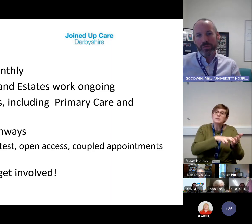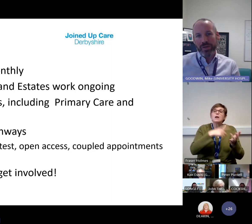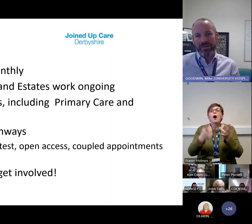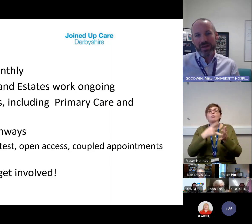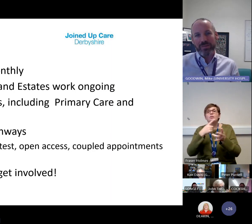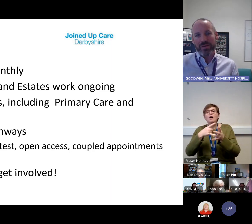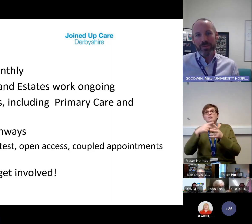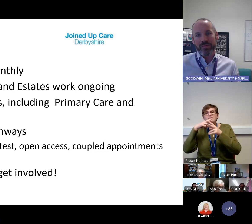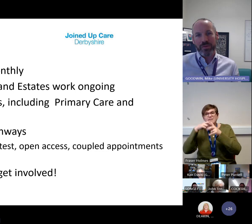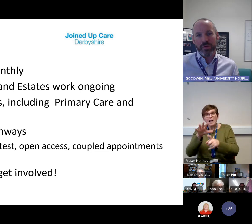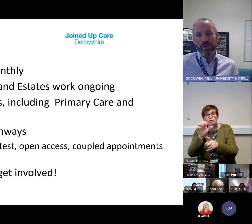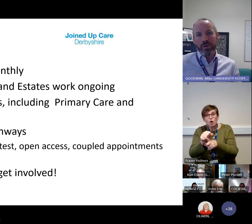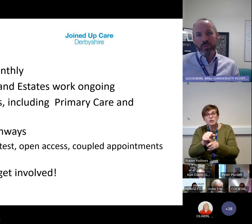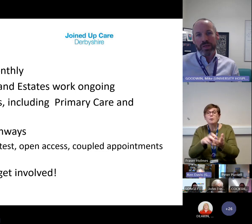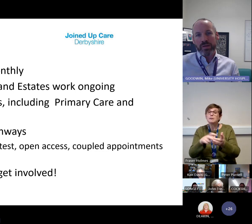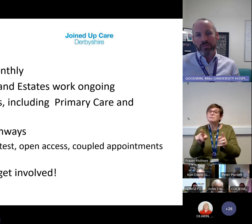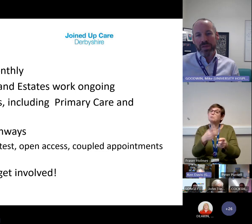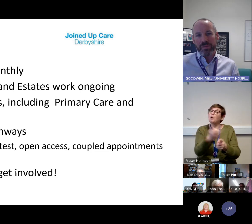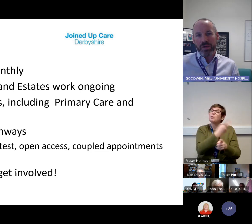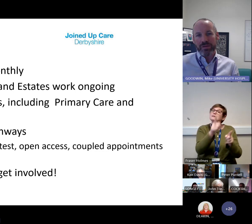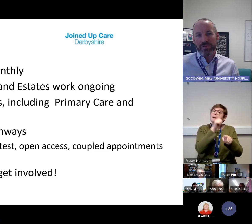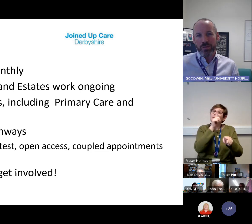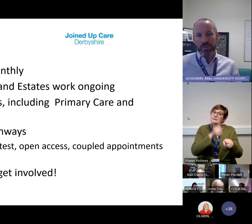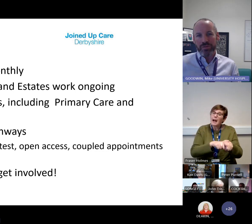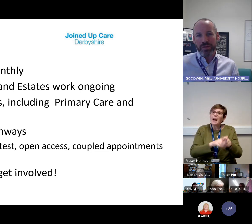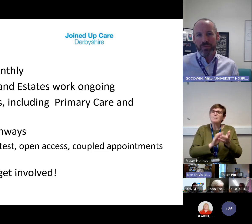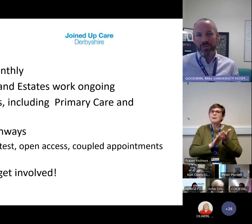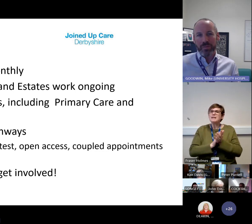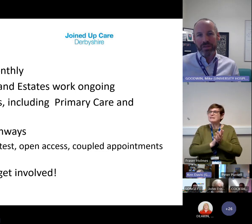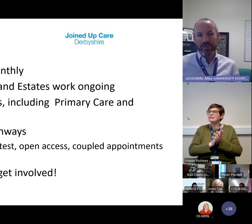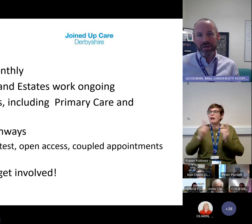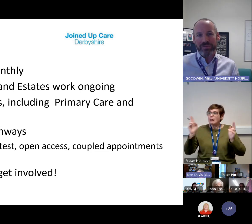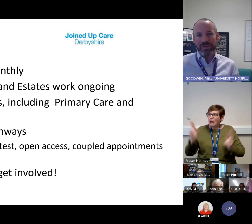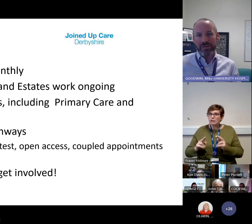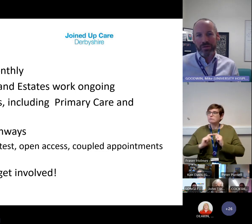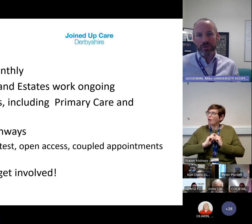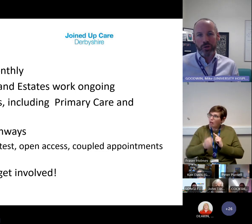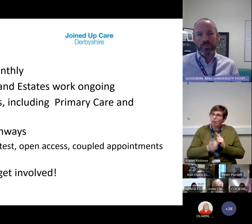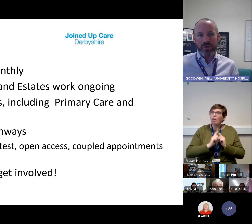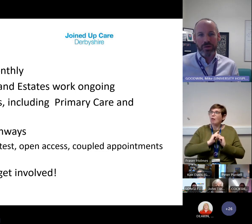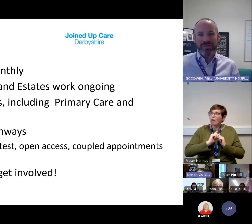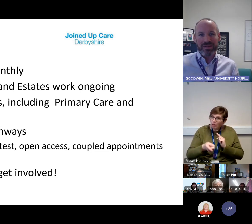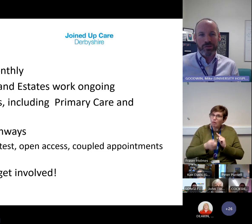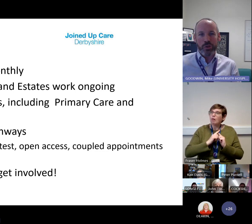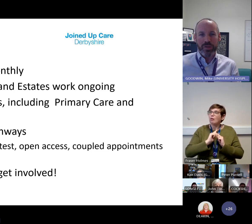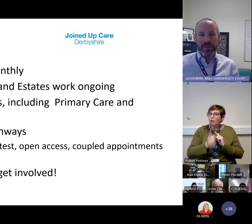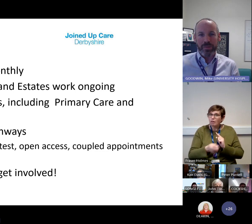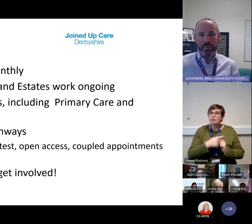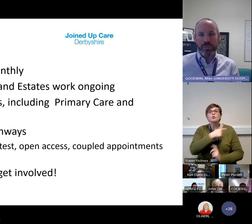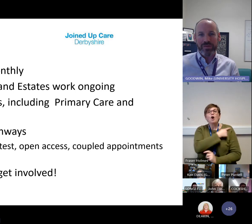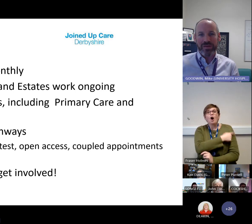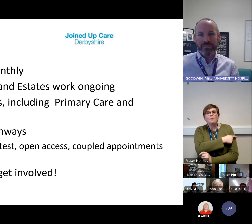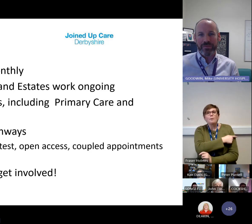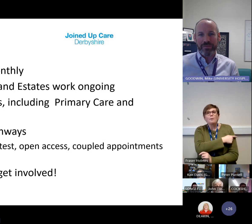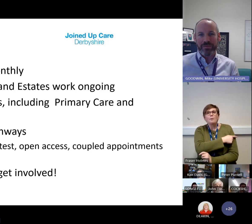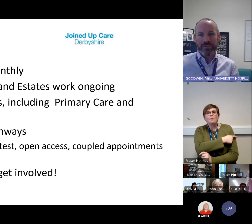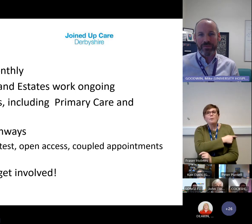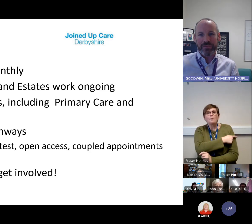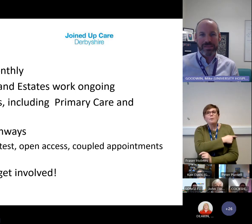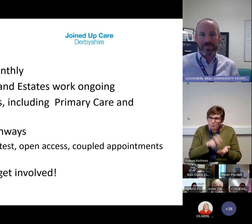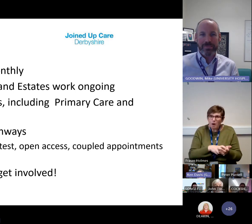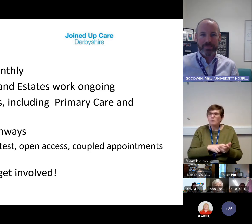diagnostic appointment at the same time, so that we minimize the number of times that patients are having to come to duplicate appointments in